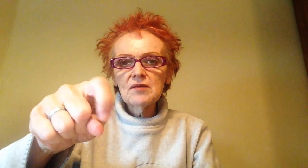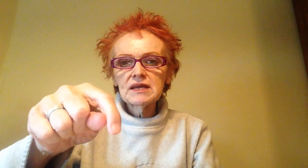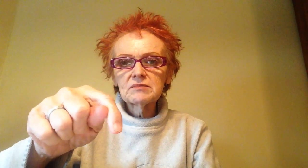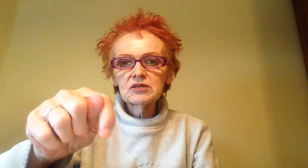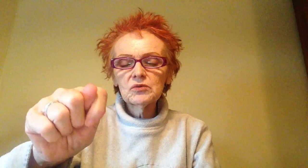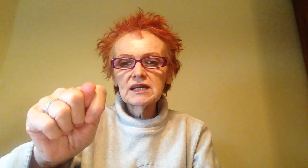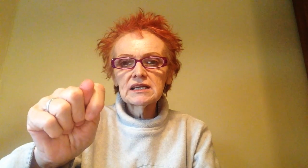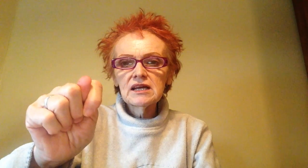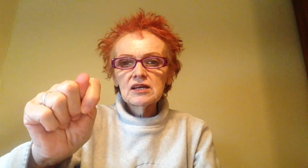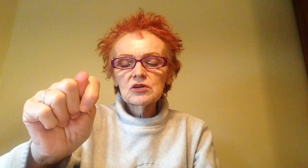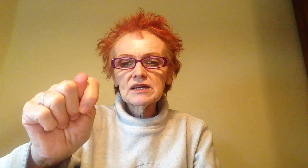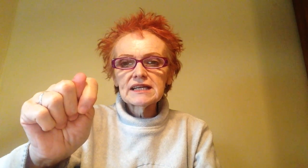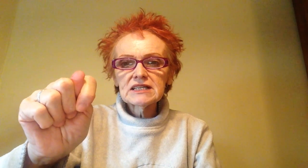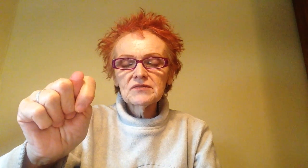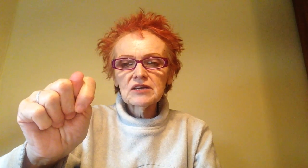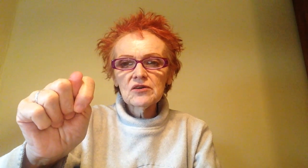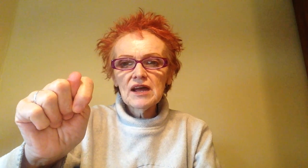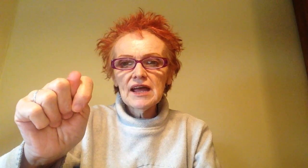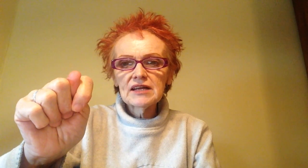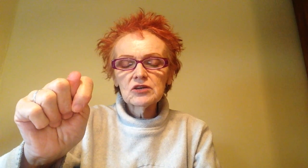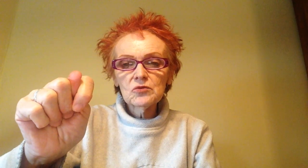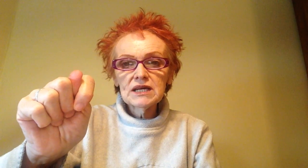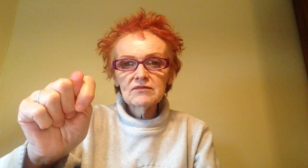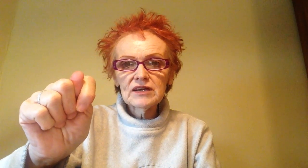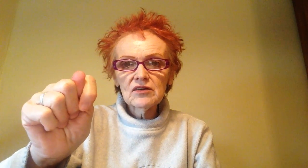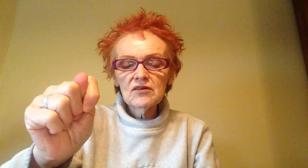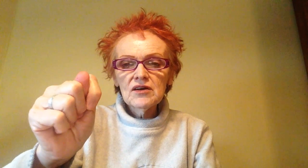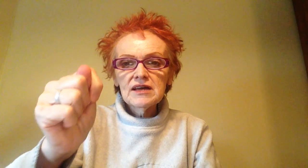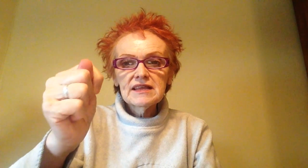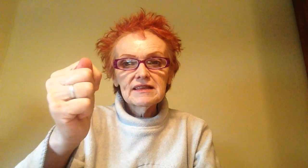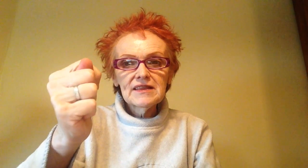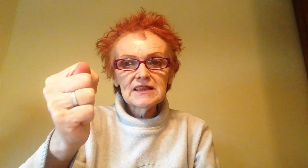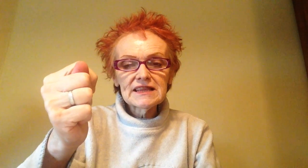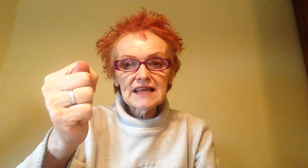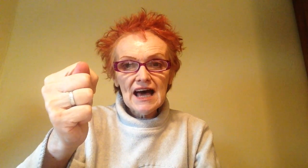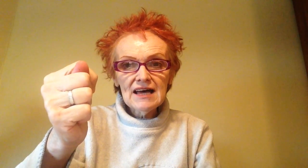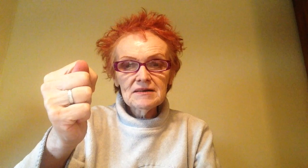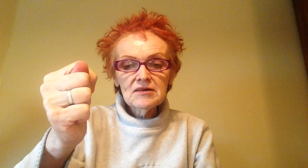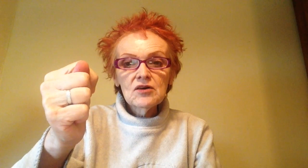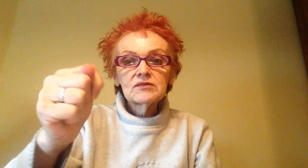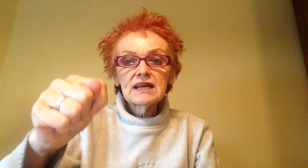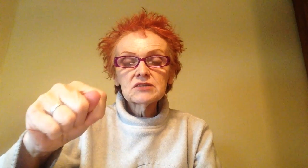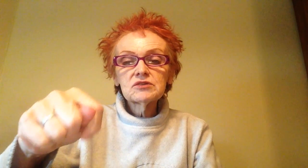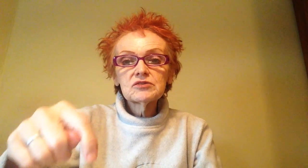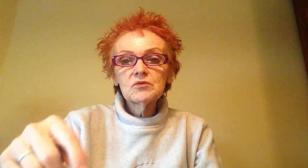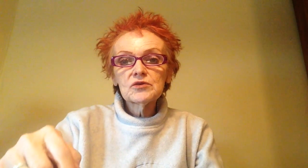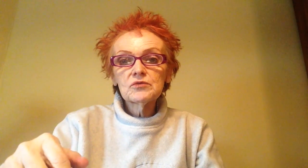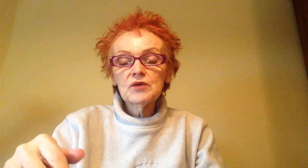in between your index finger and your ring finger. The. Next, we'll do the word